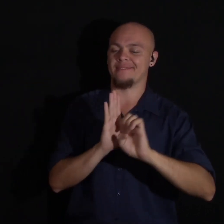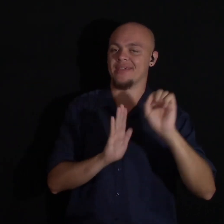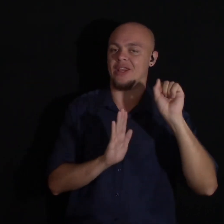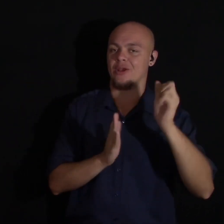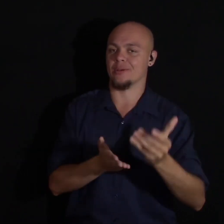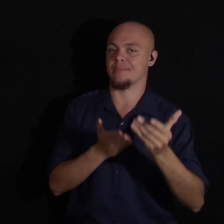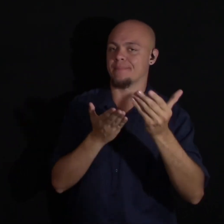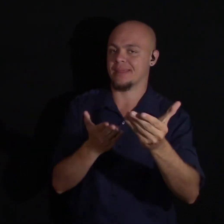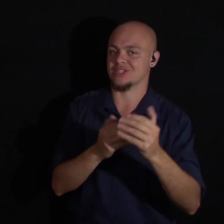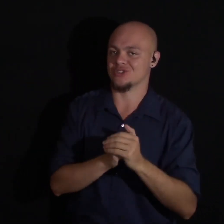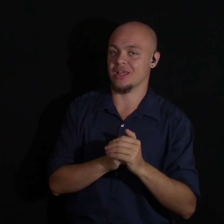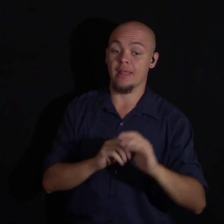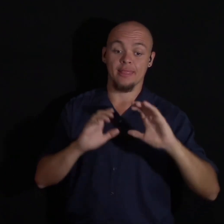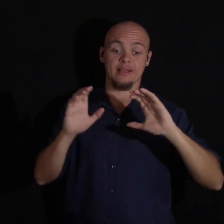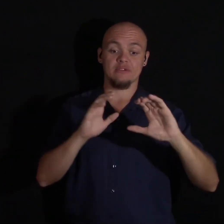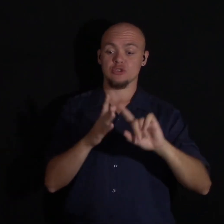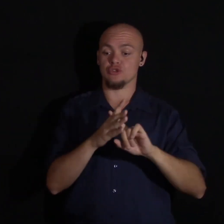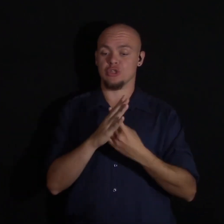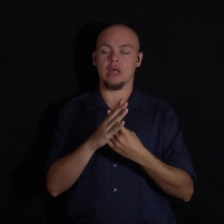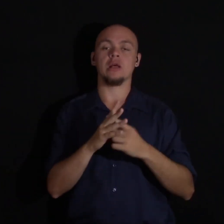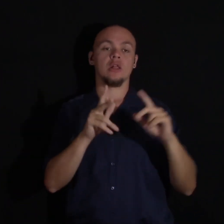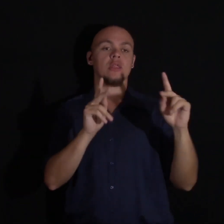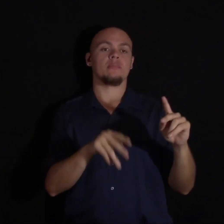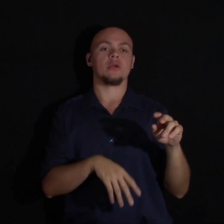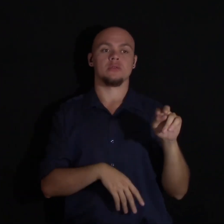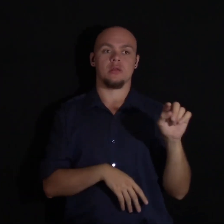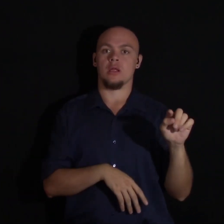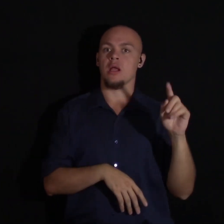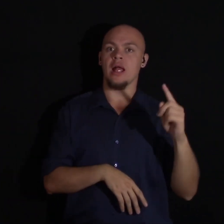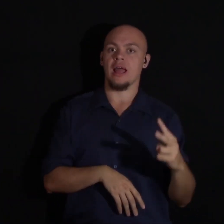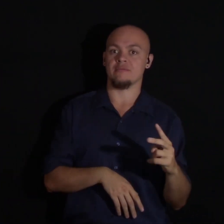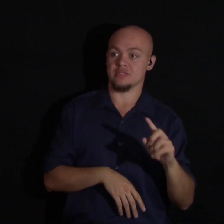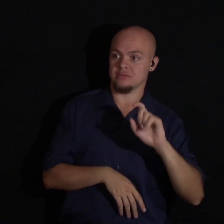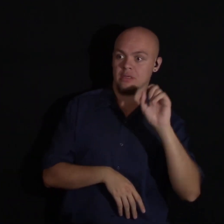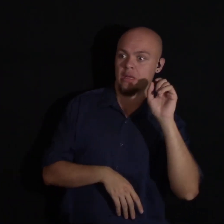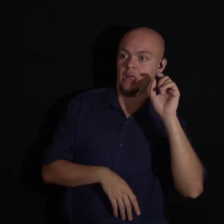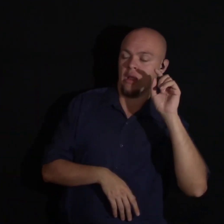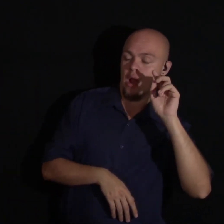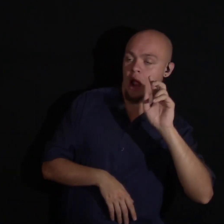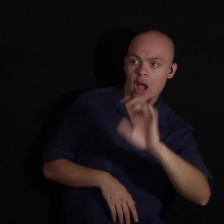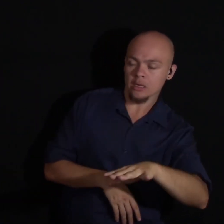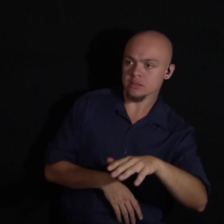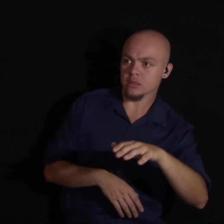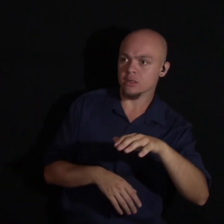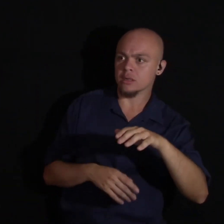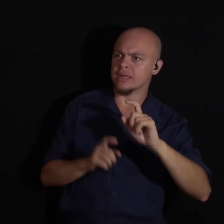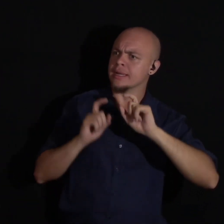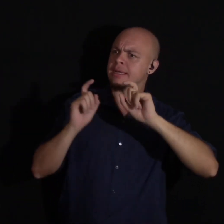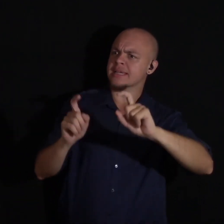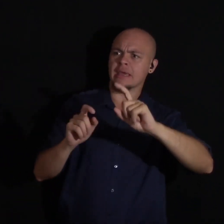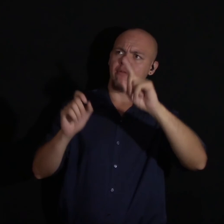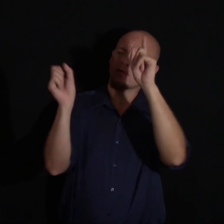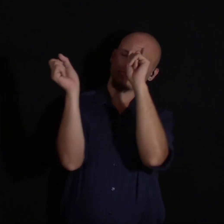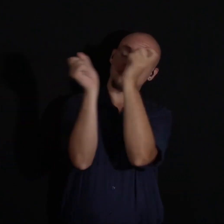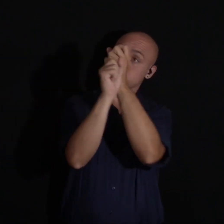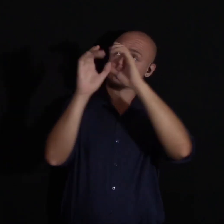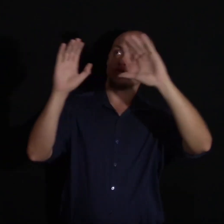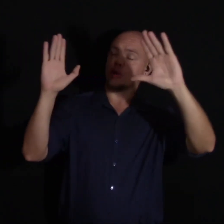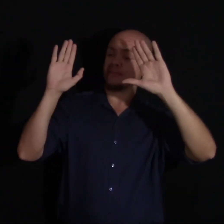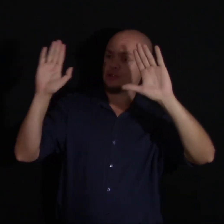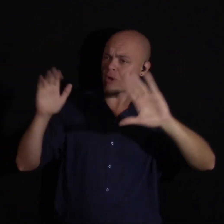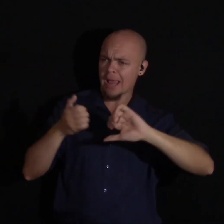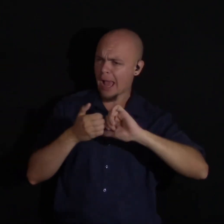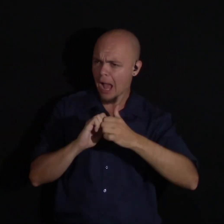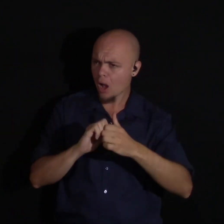the conversation because the person that you were just talking to has to ask you a question. How do you give kids great dreams? How